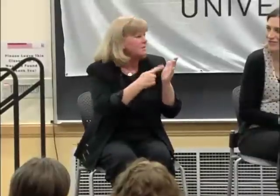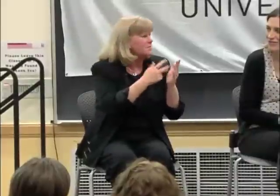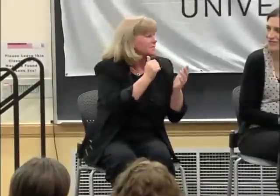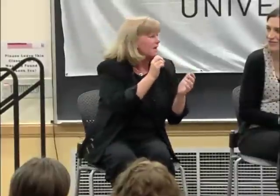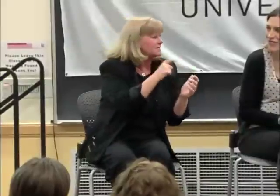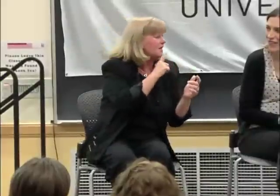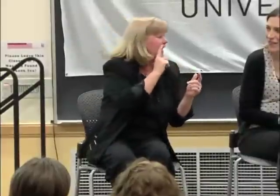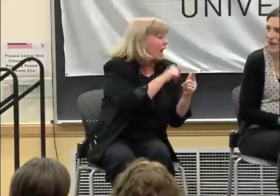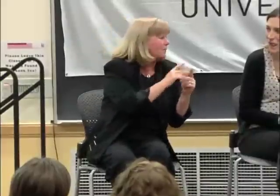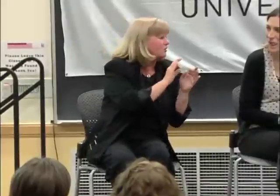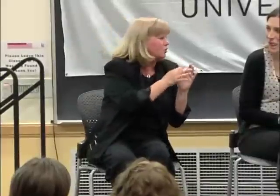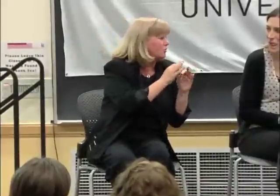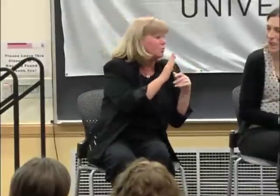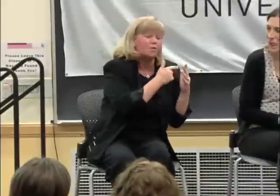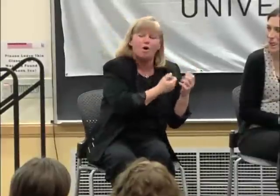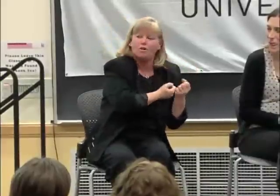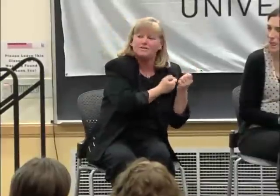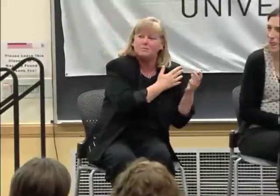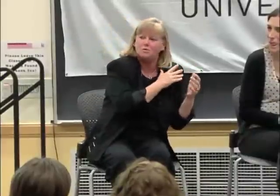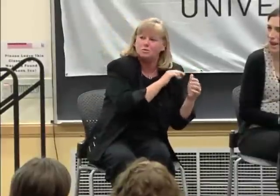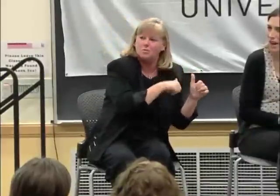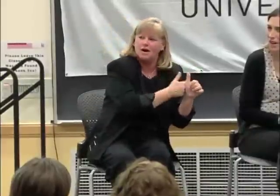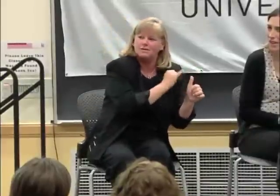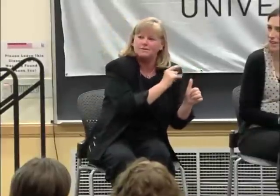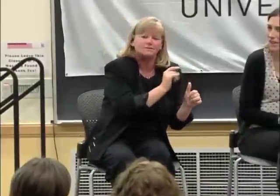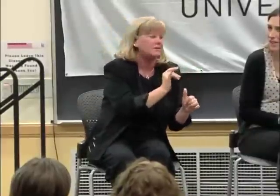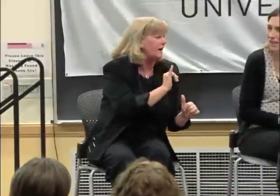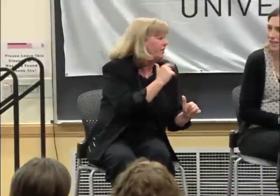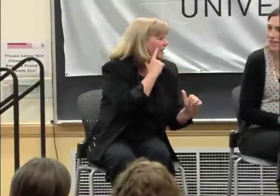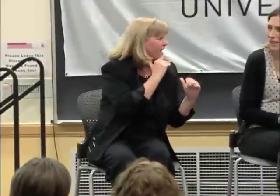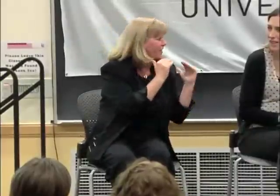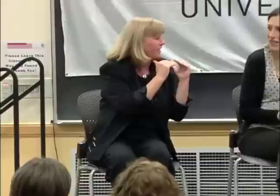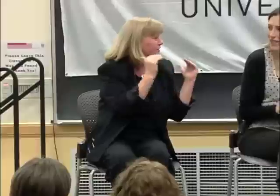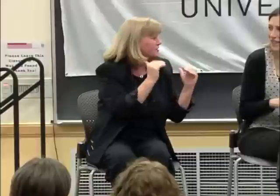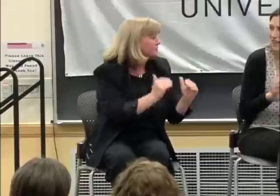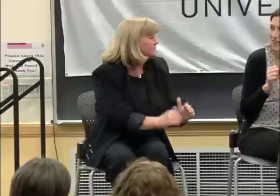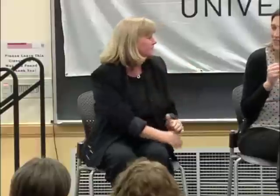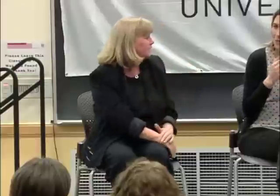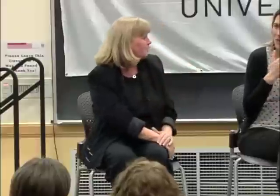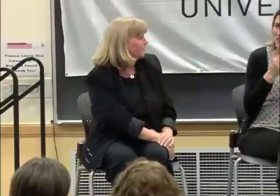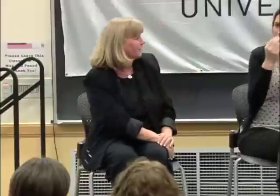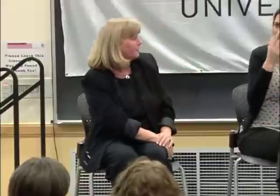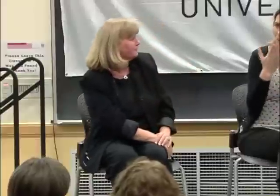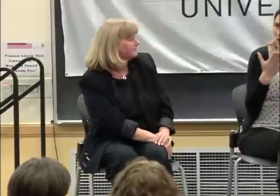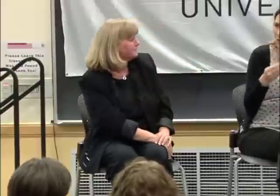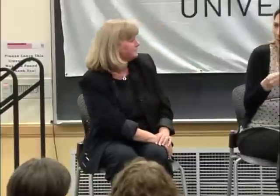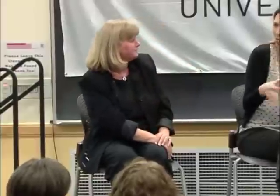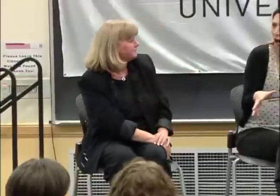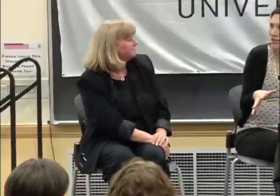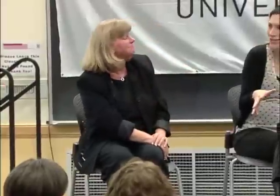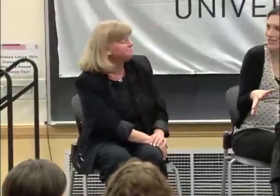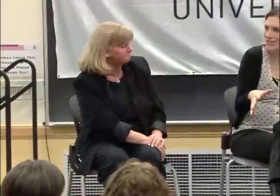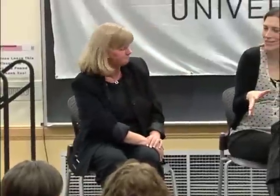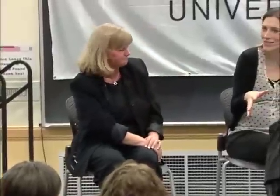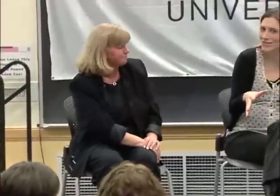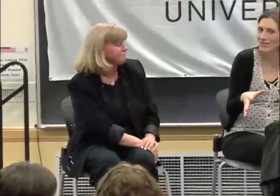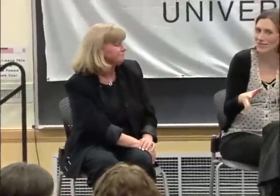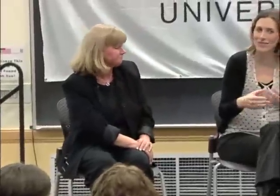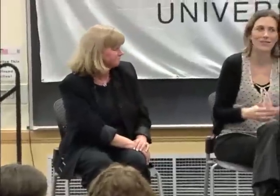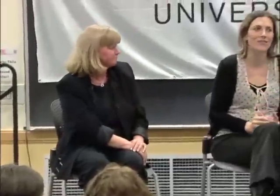sometimes ASL can't be interpreted with all its emotion behind it? I think there's some equality there. And